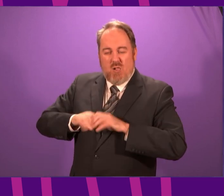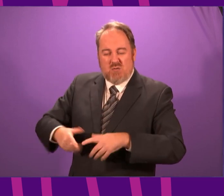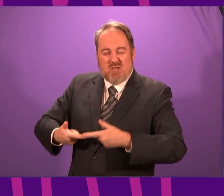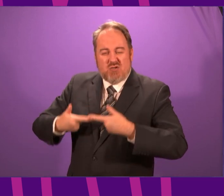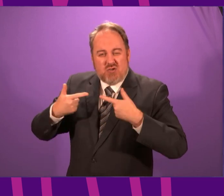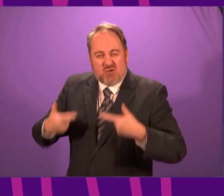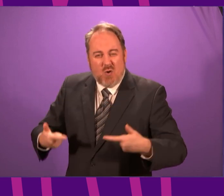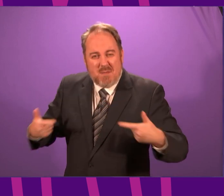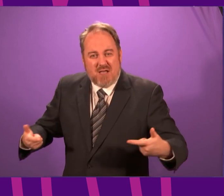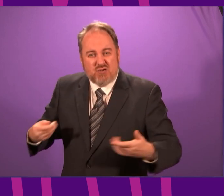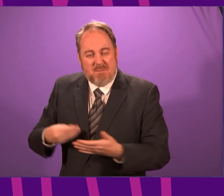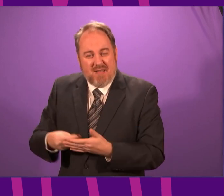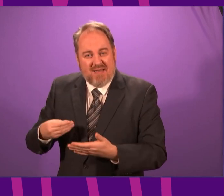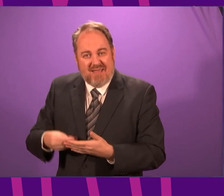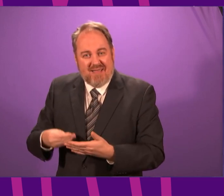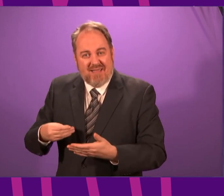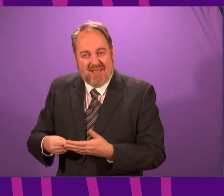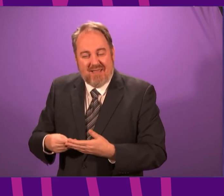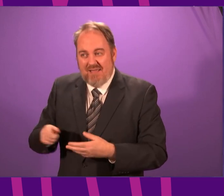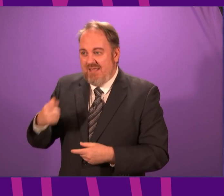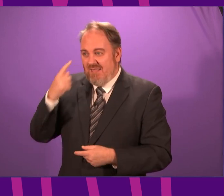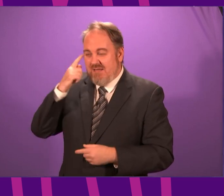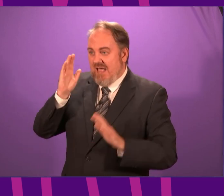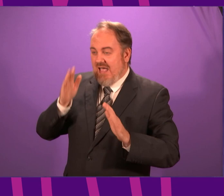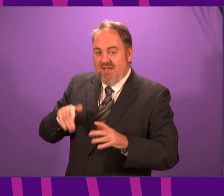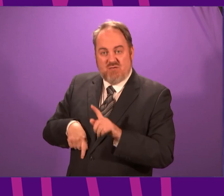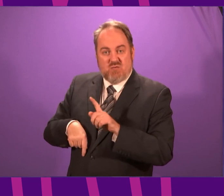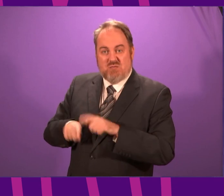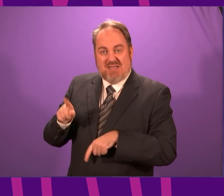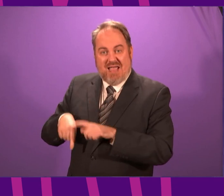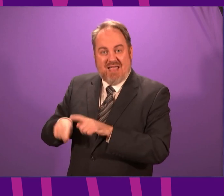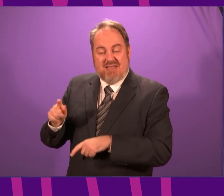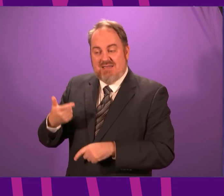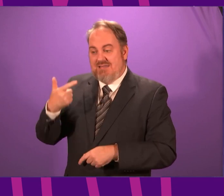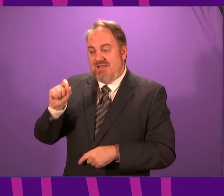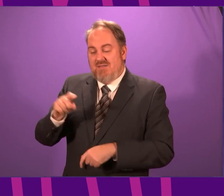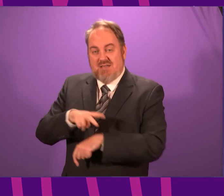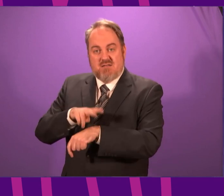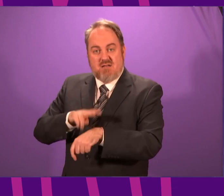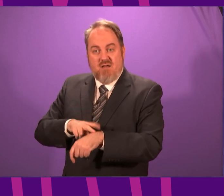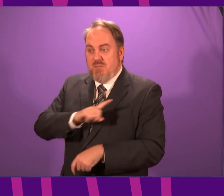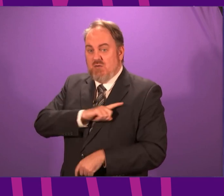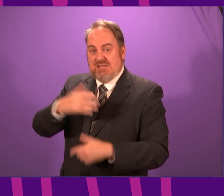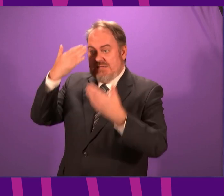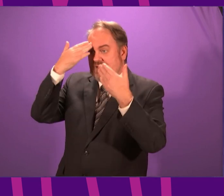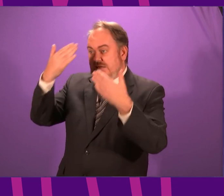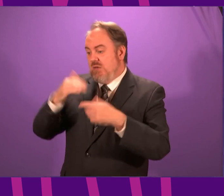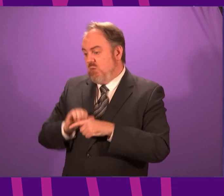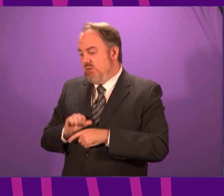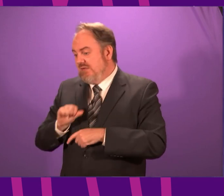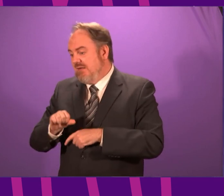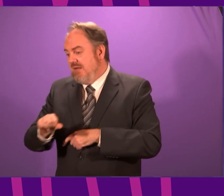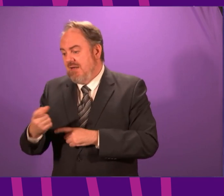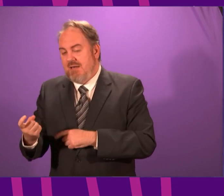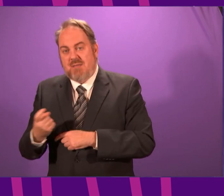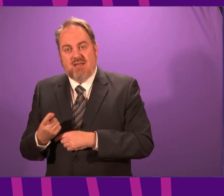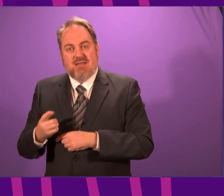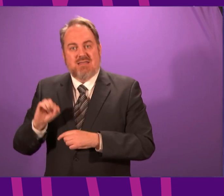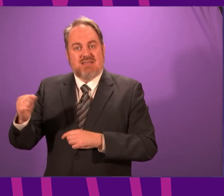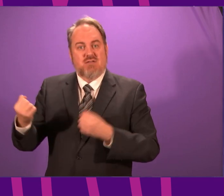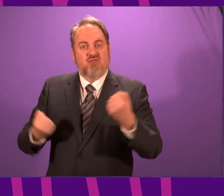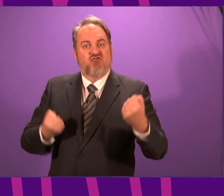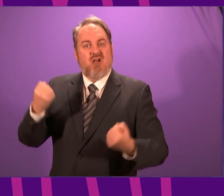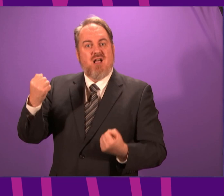he's considering having to shed 70 staff because he doesn't know what's coming down the line. He has a fraction of his delivery trucks out